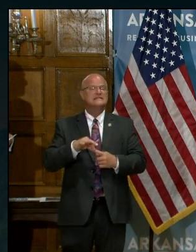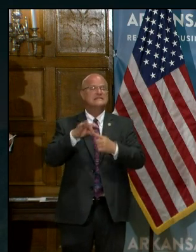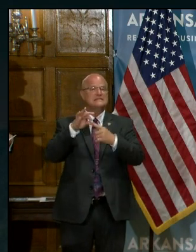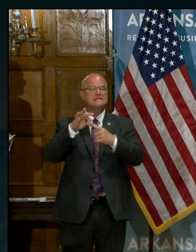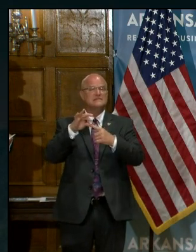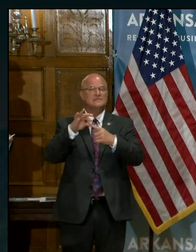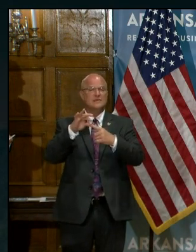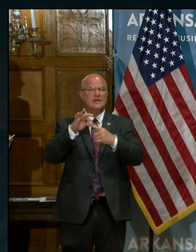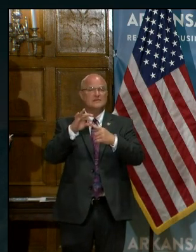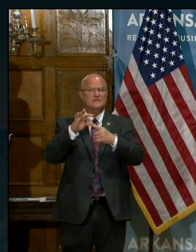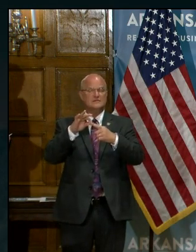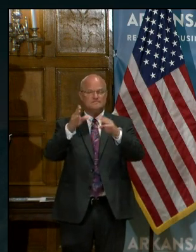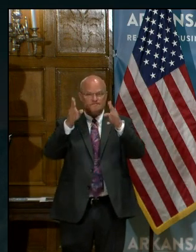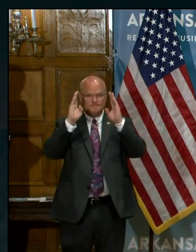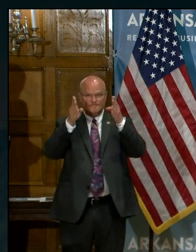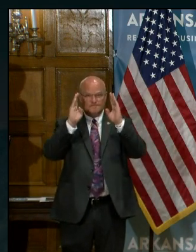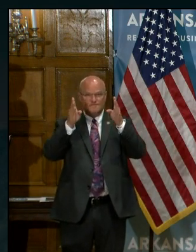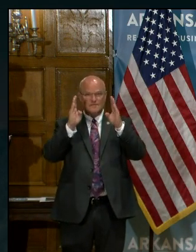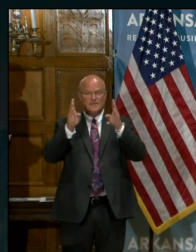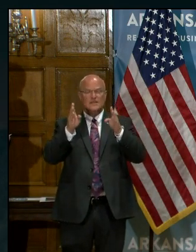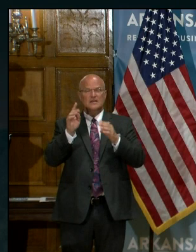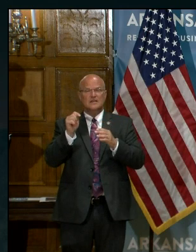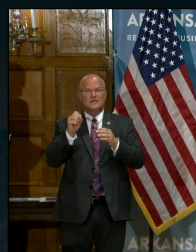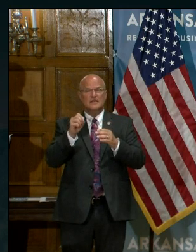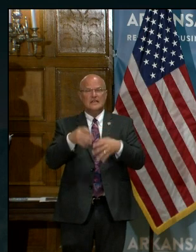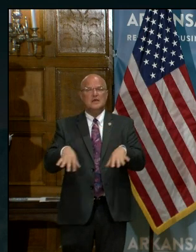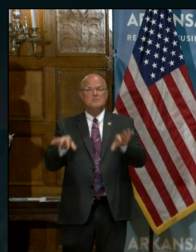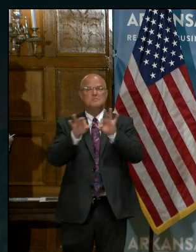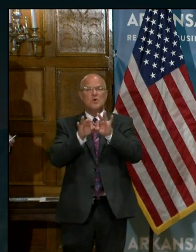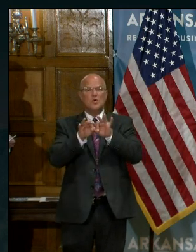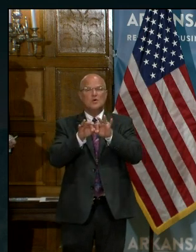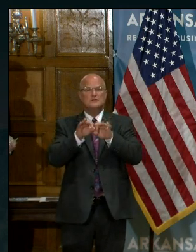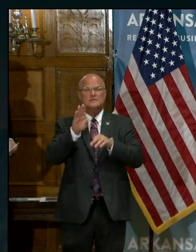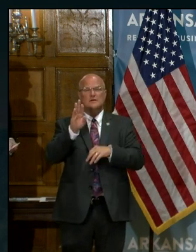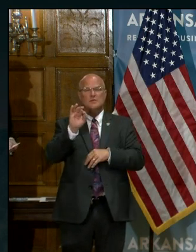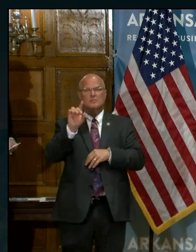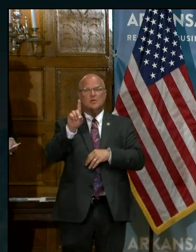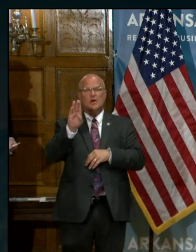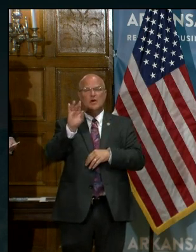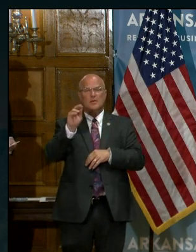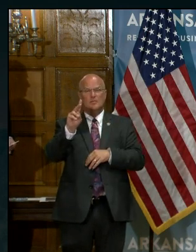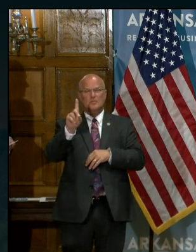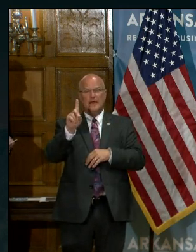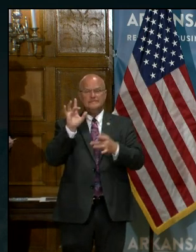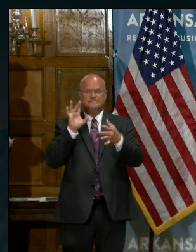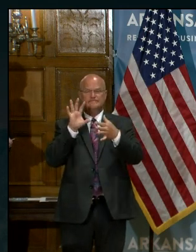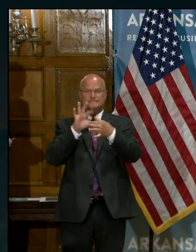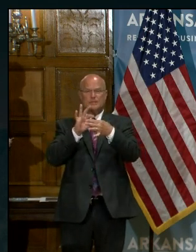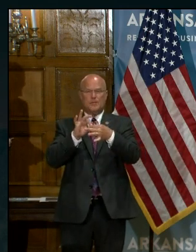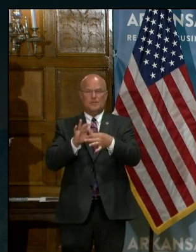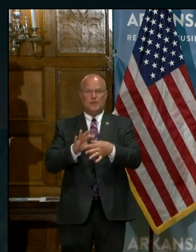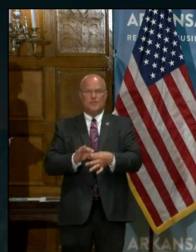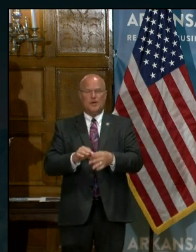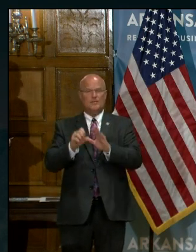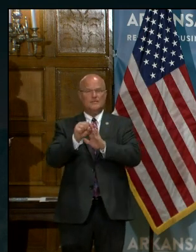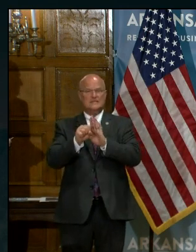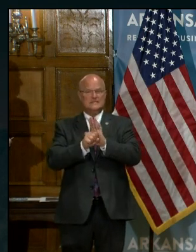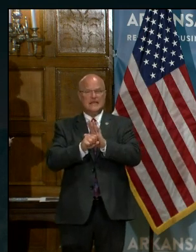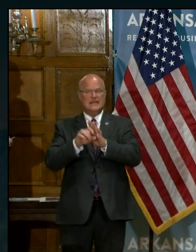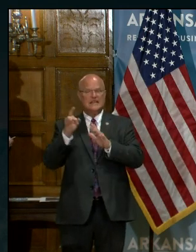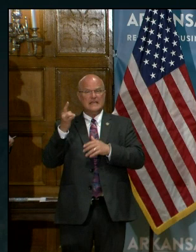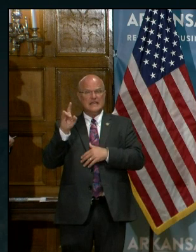special attention paid to the importance of broadband and connectivity throughout the state, but it's